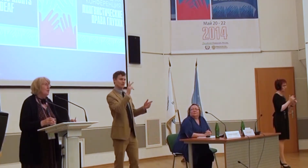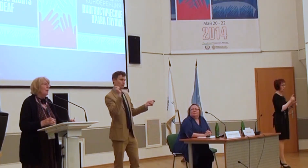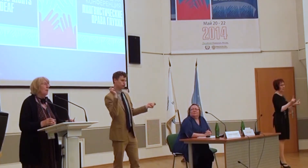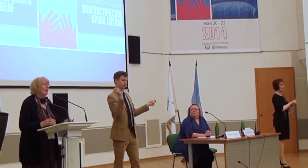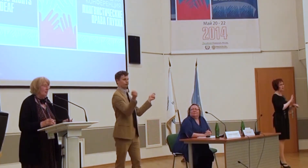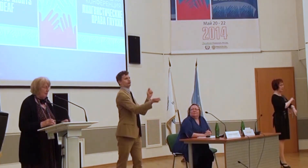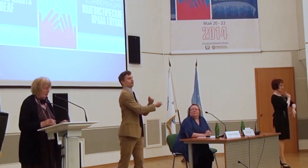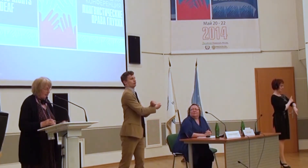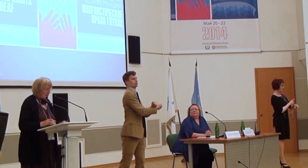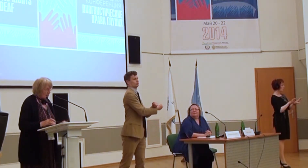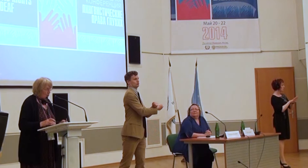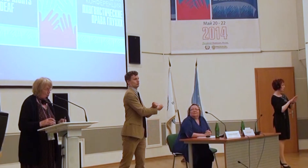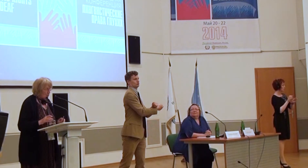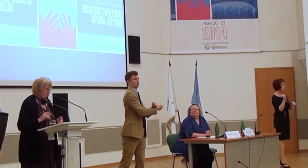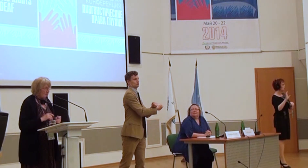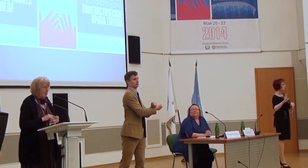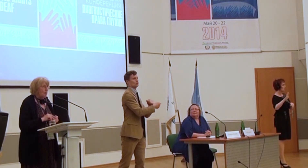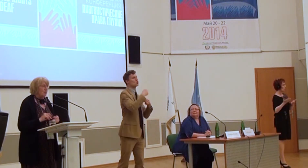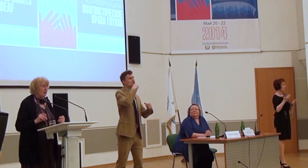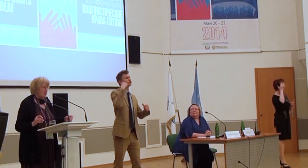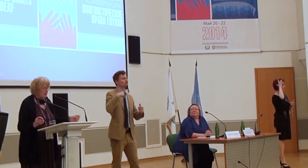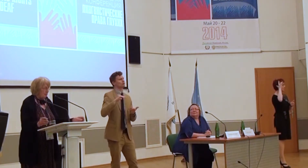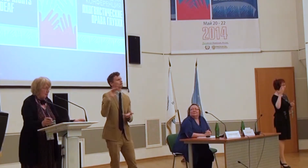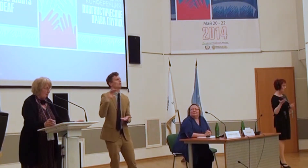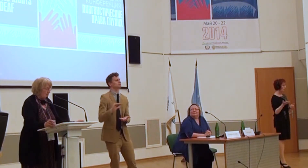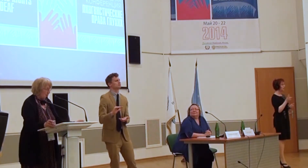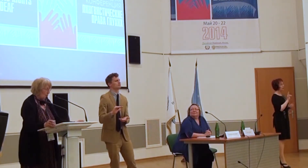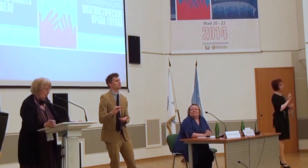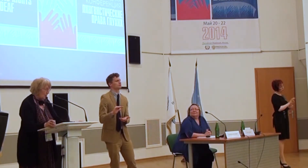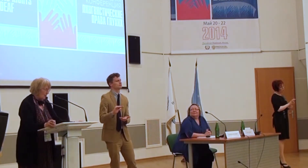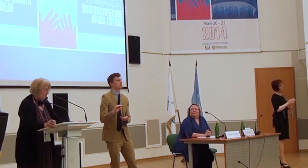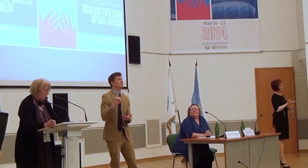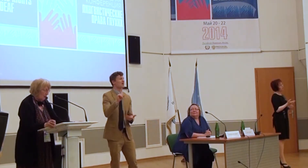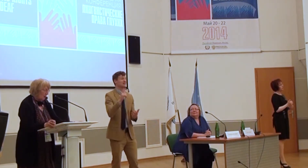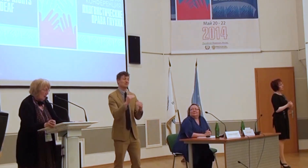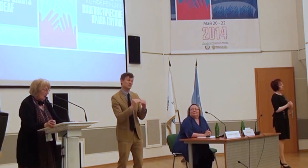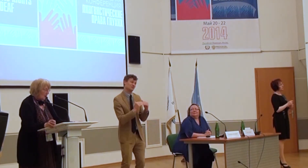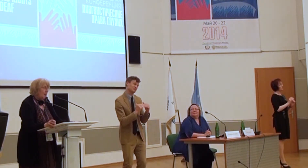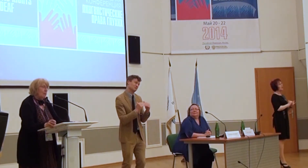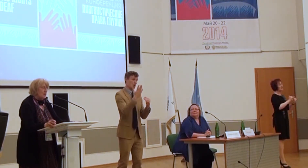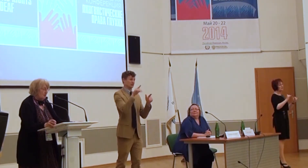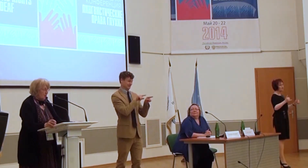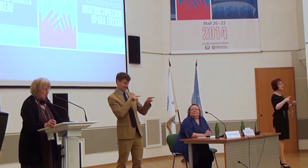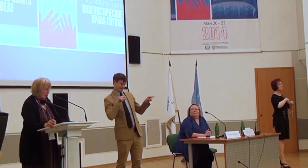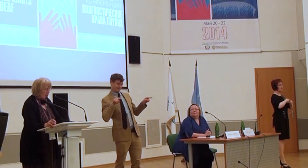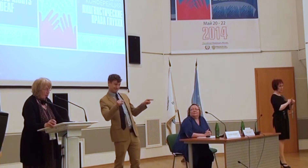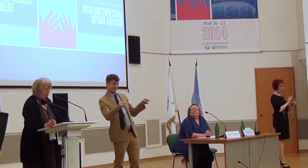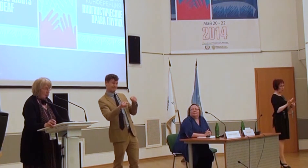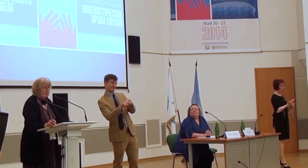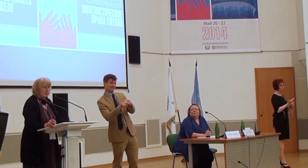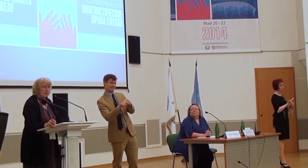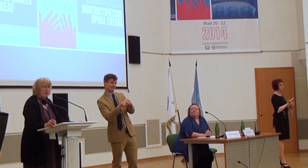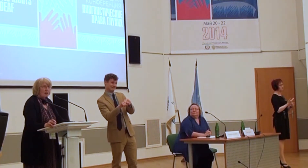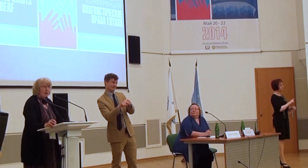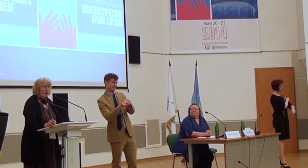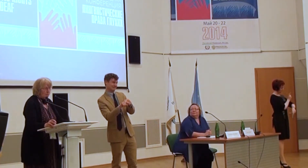The major impact, however, in all of this has come from advances in medicine and technology. The impact of digital hearing